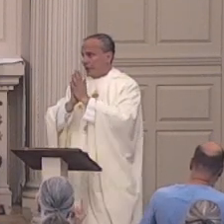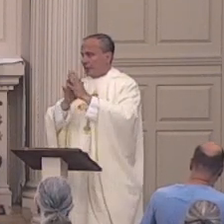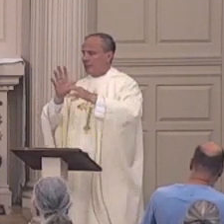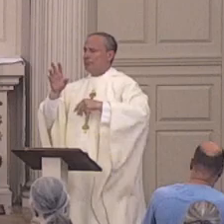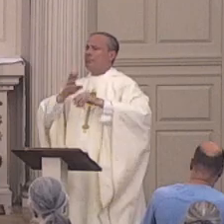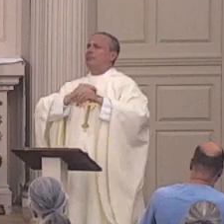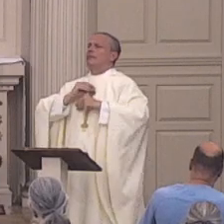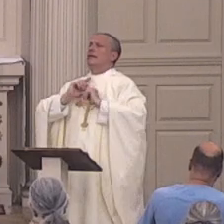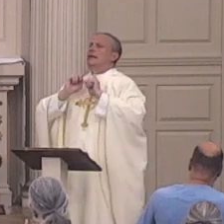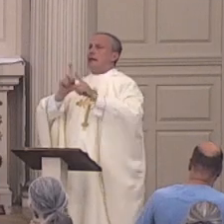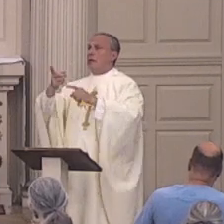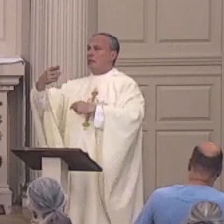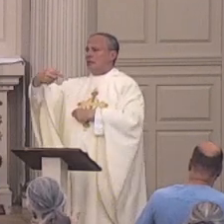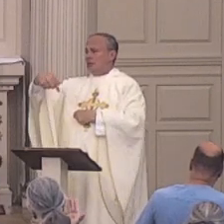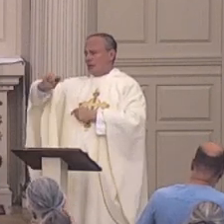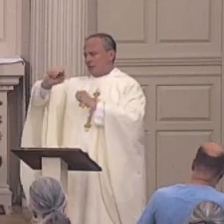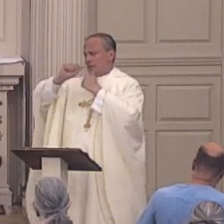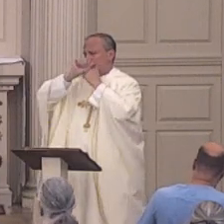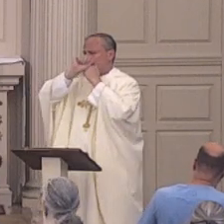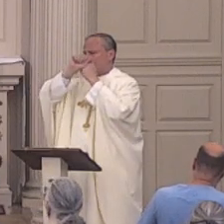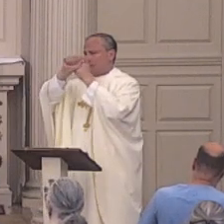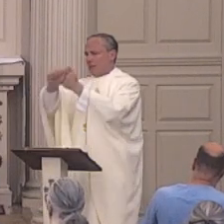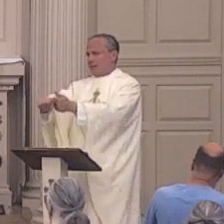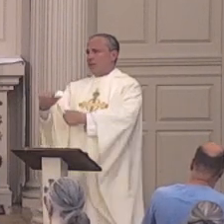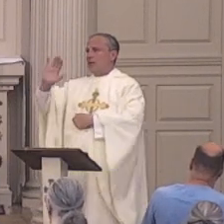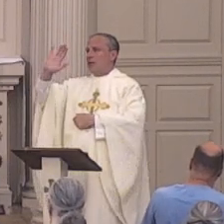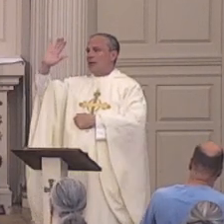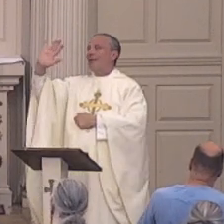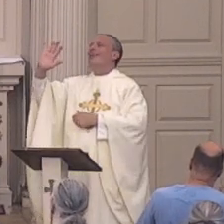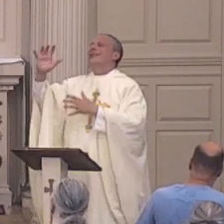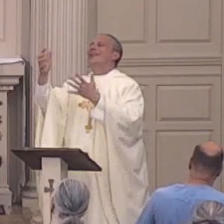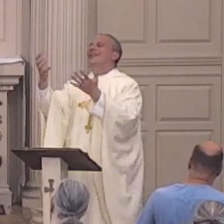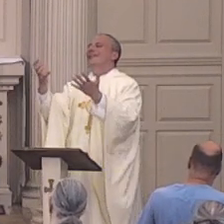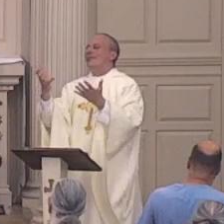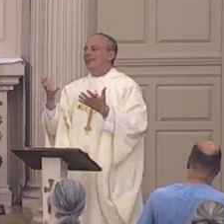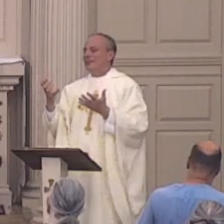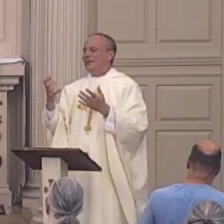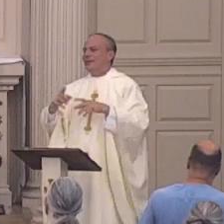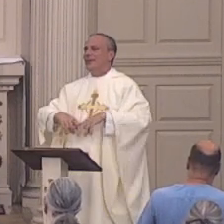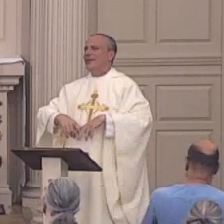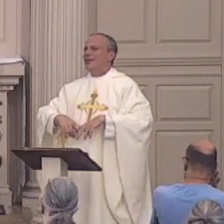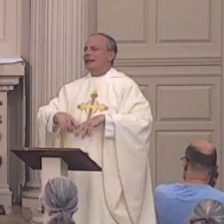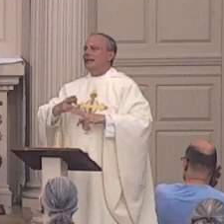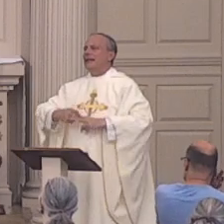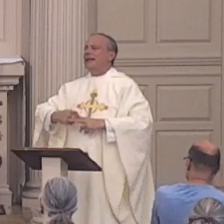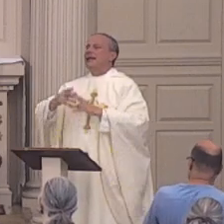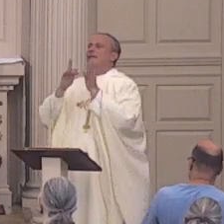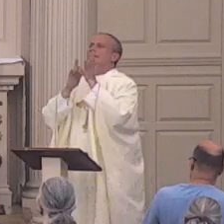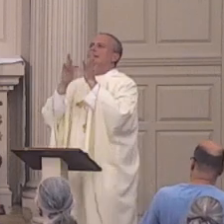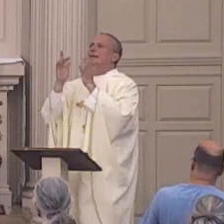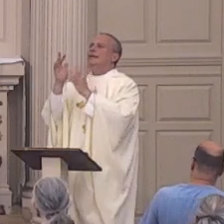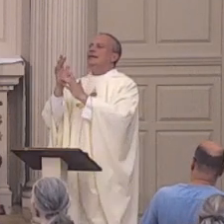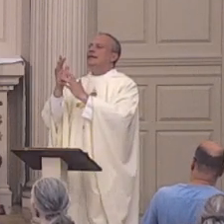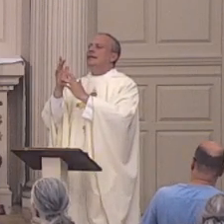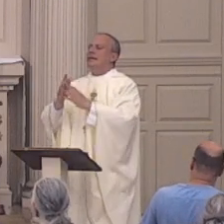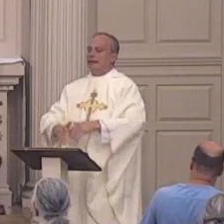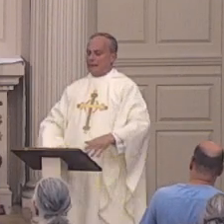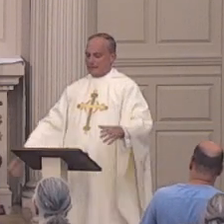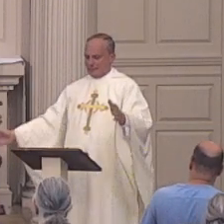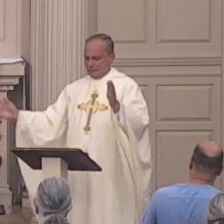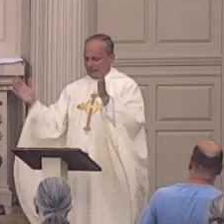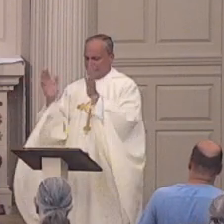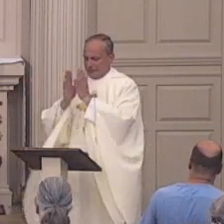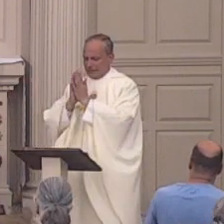O God, we give you thanks for hearing and answering our prayers according to your will. We ask these things